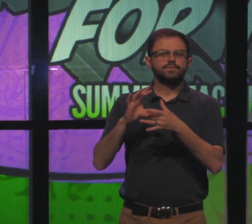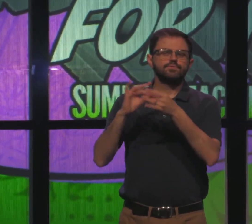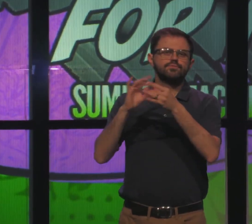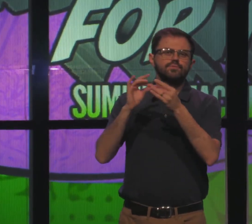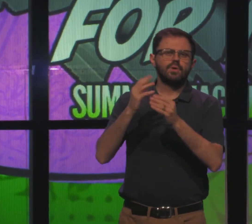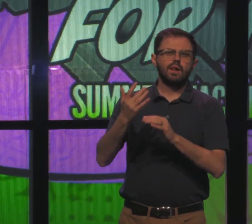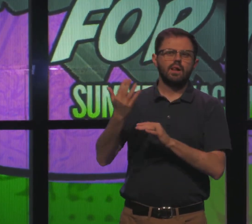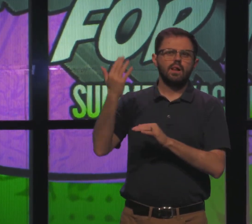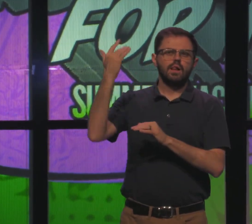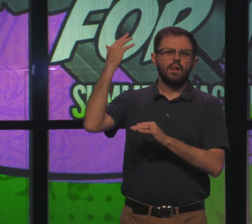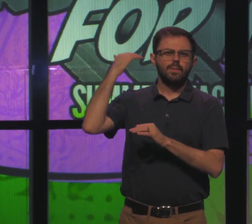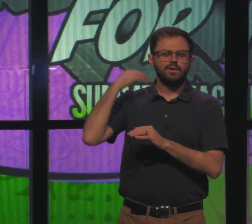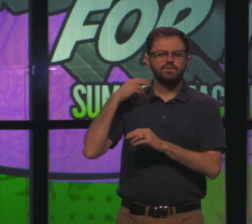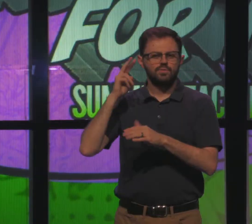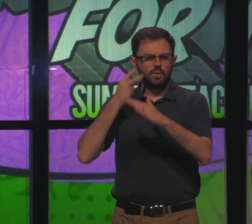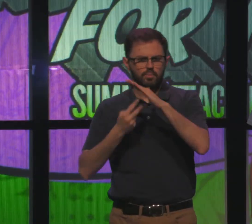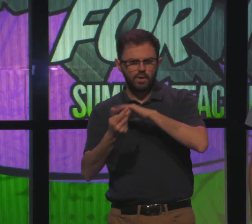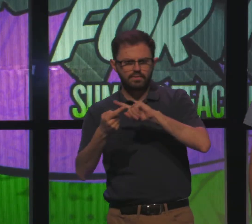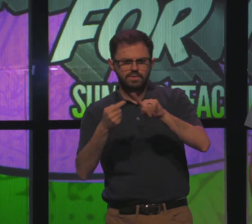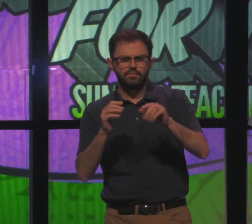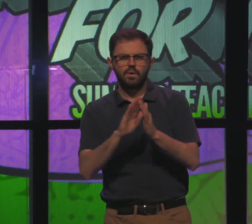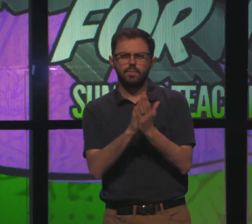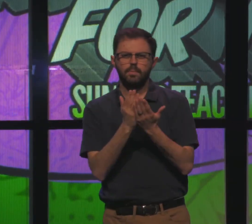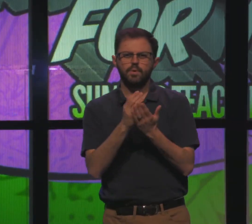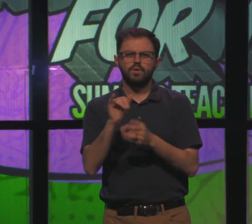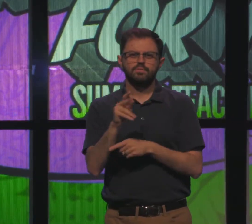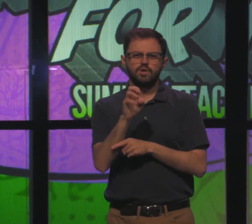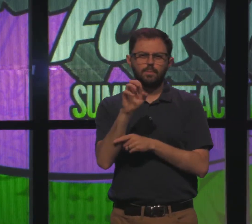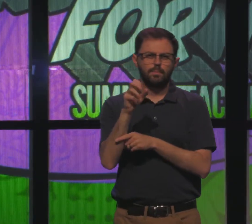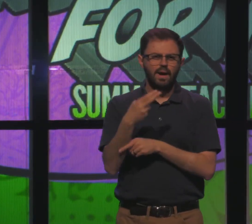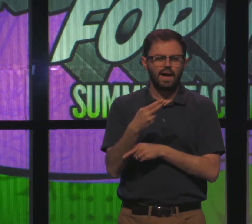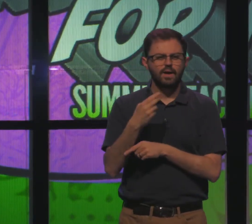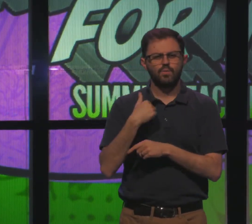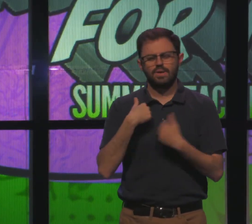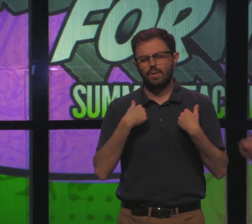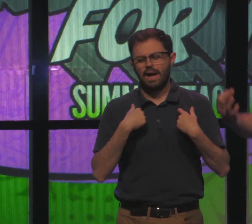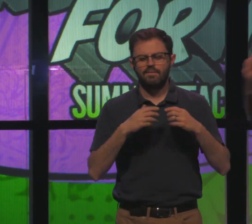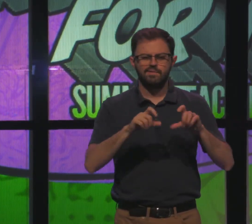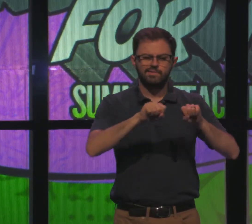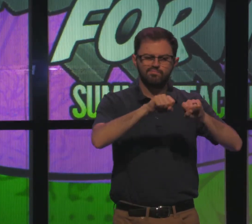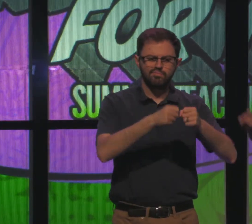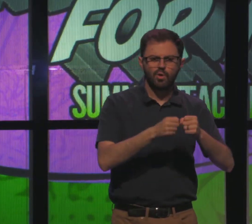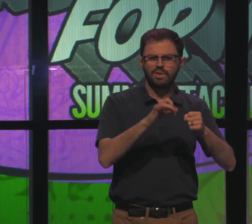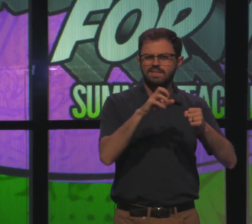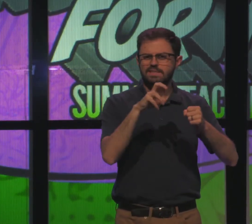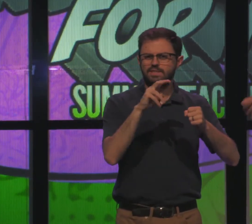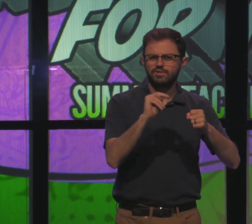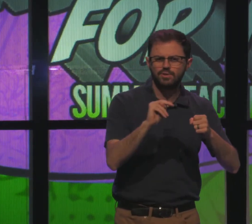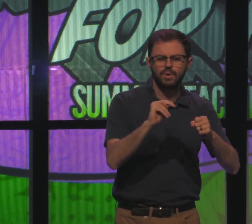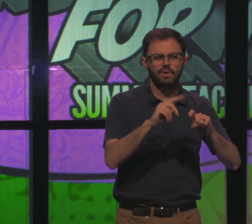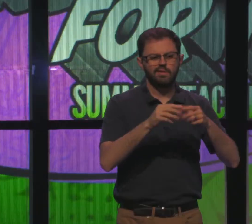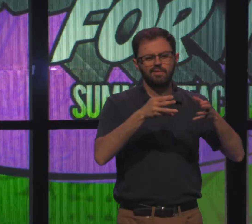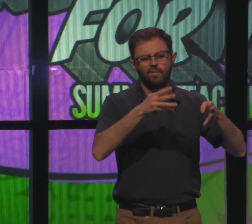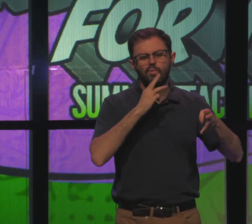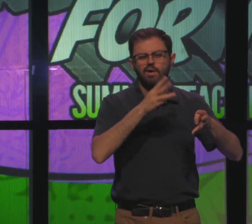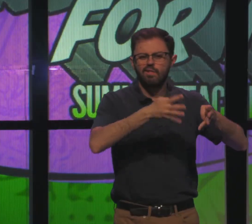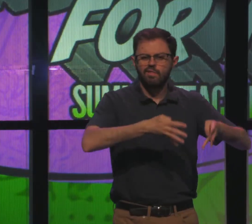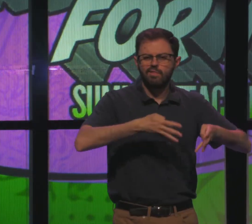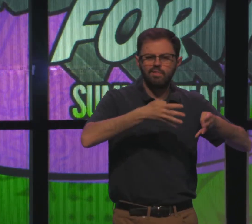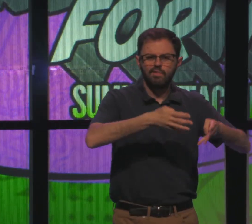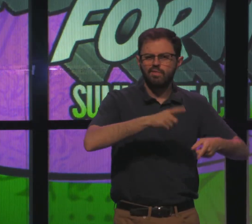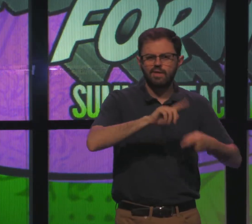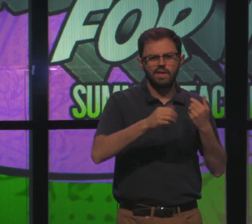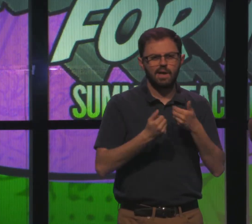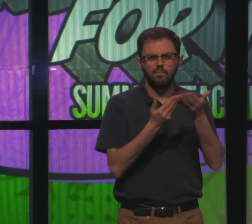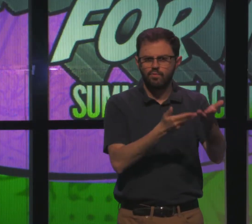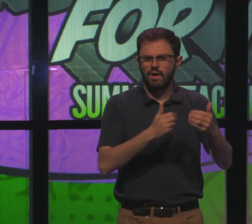book of Jeremiah where stagnant water sits in broken cisterns and they are incapable of holding life-giving water, and that's what's happened to the